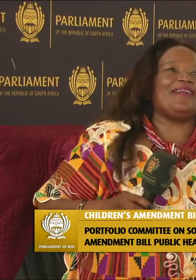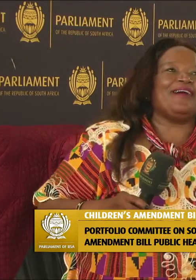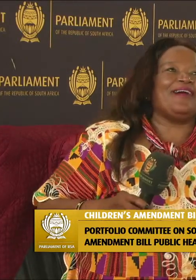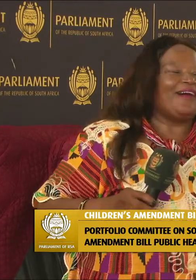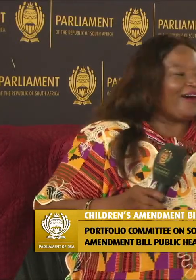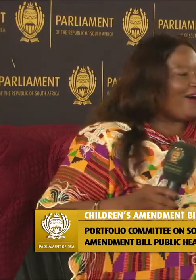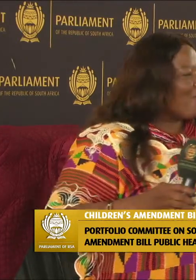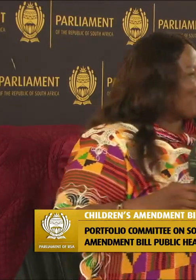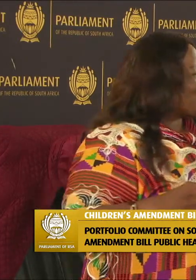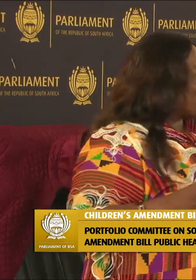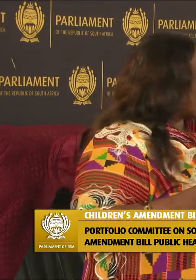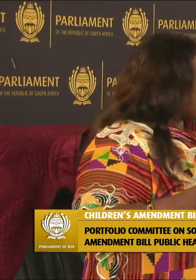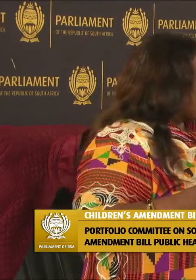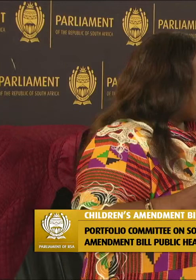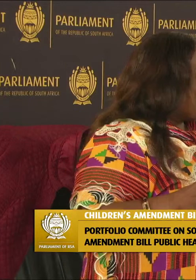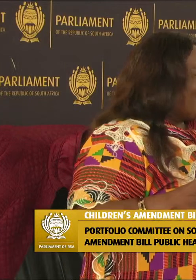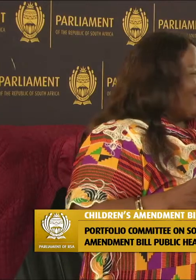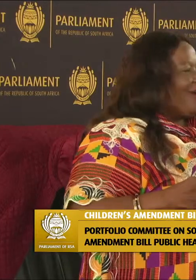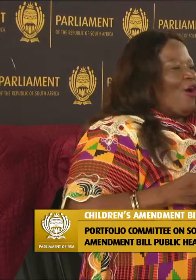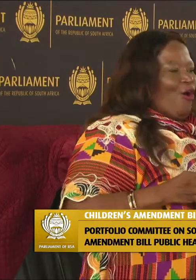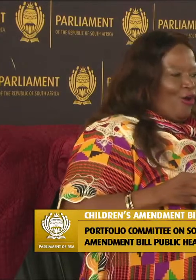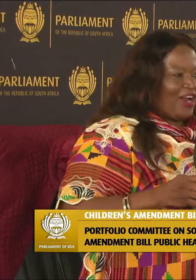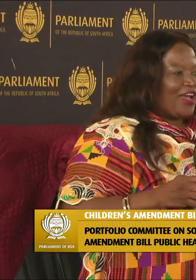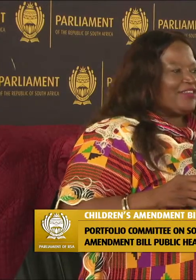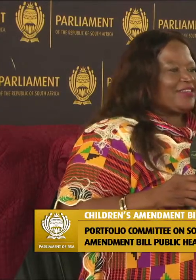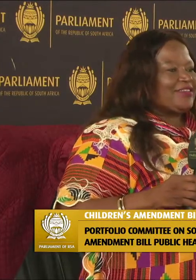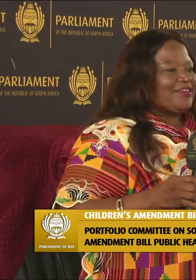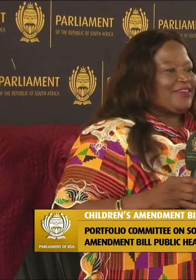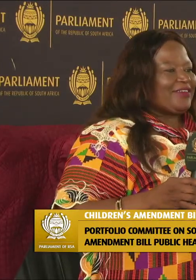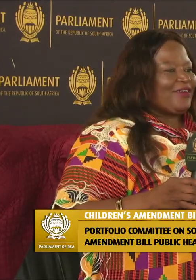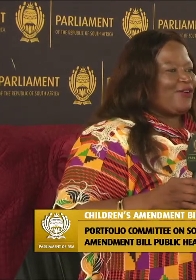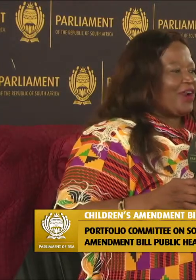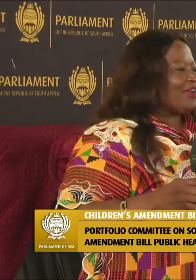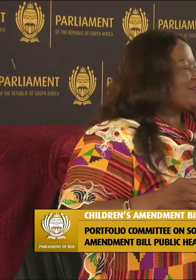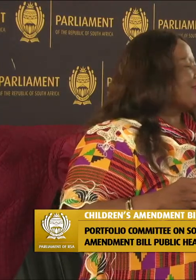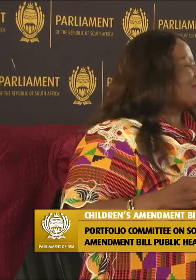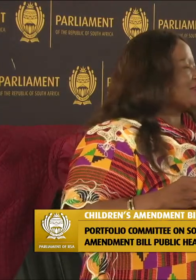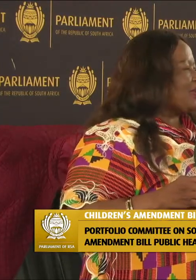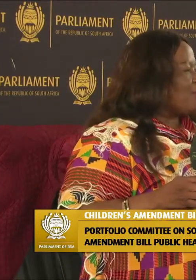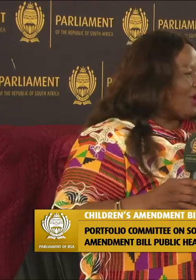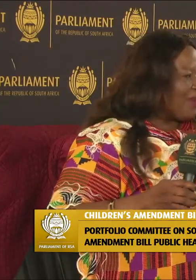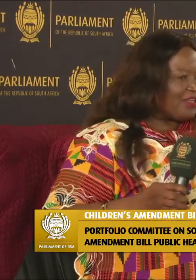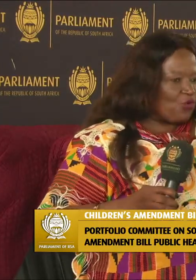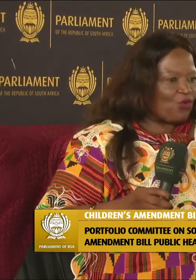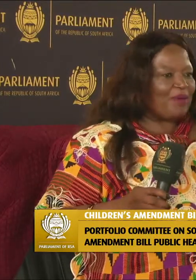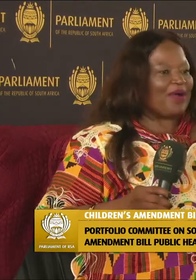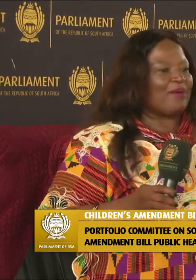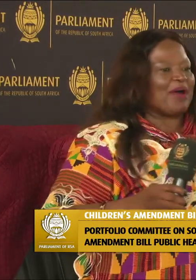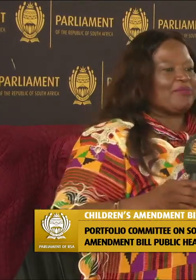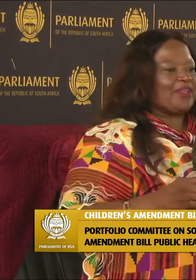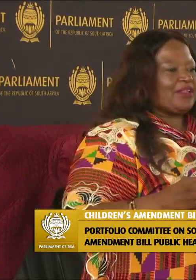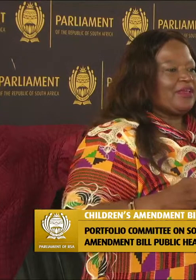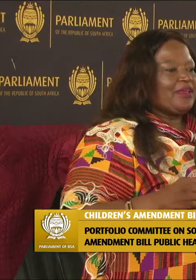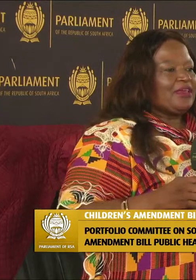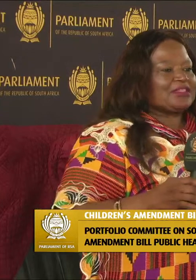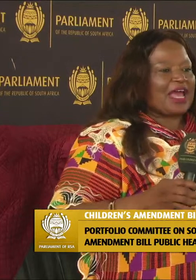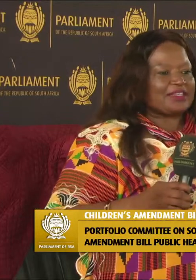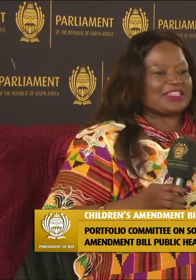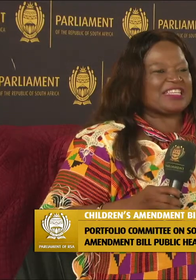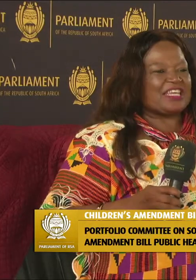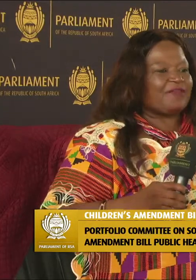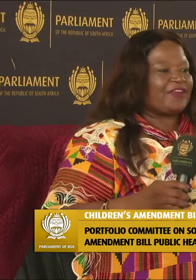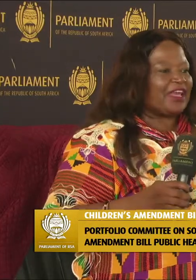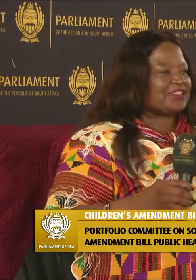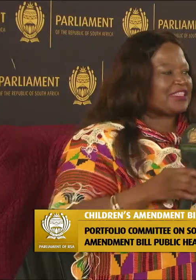alala. You are Hawu, so madoda. quiet, you are such a quiet All right. crowd. All right. Sizanibona manikhuluma apha ngaphambili.